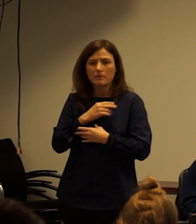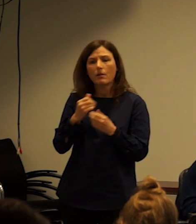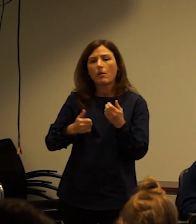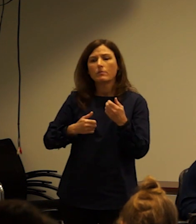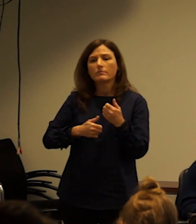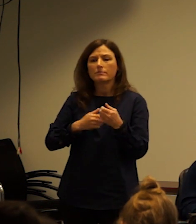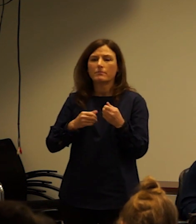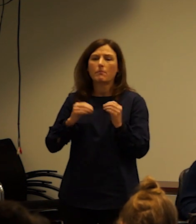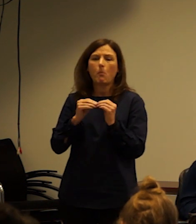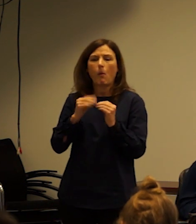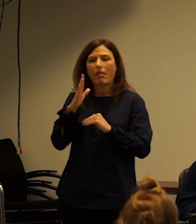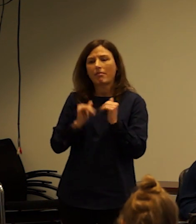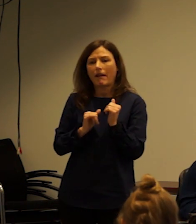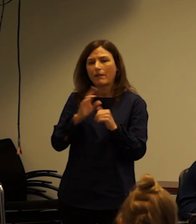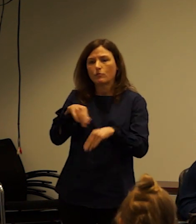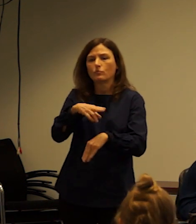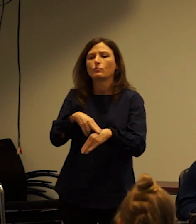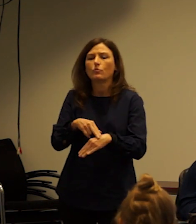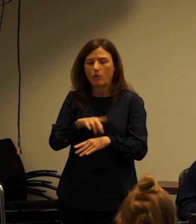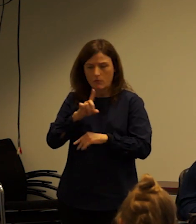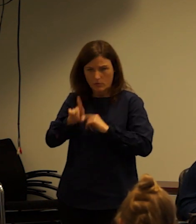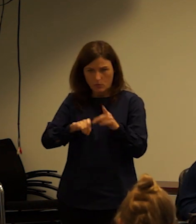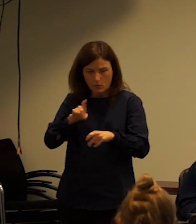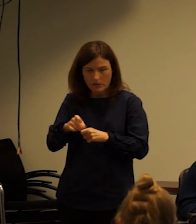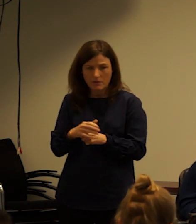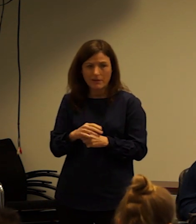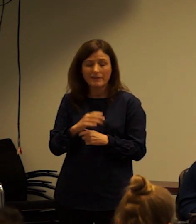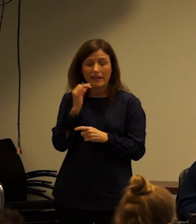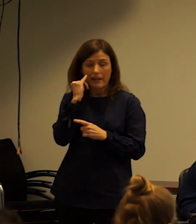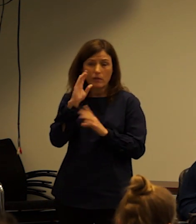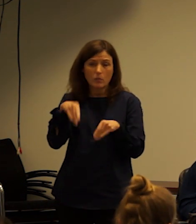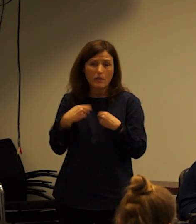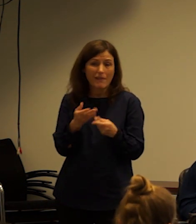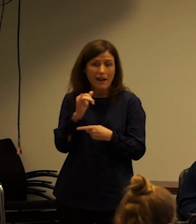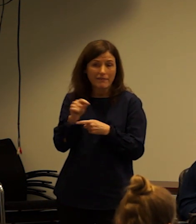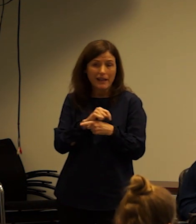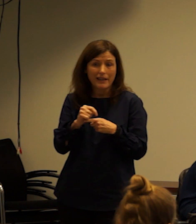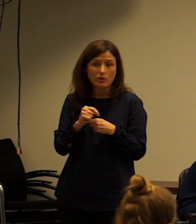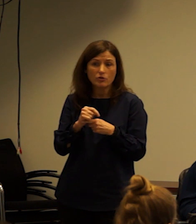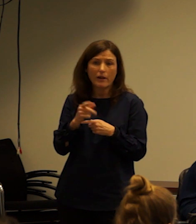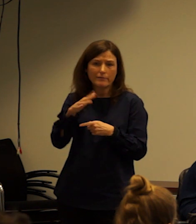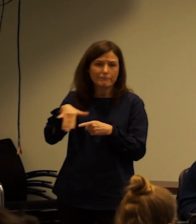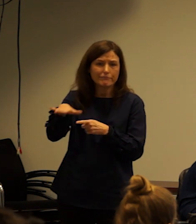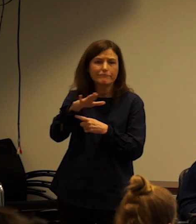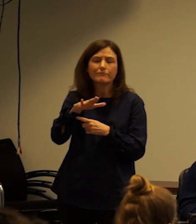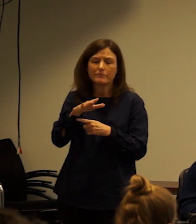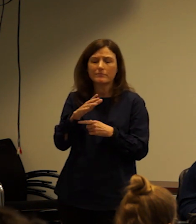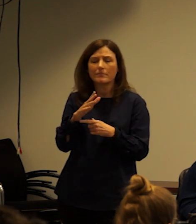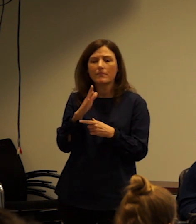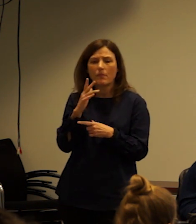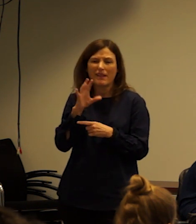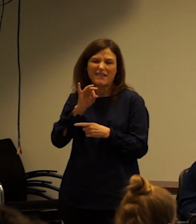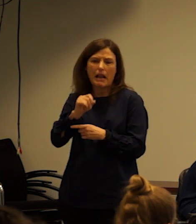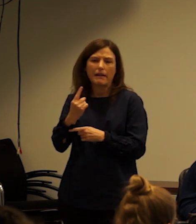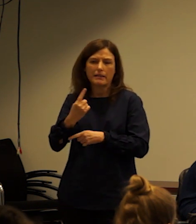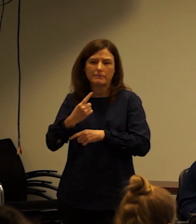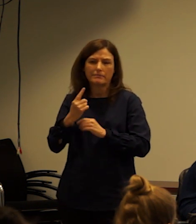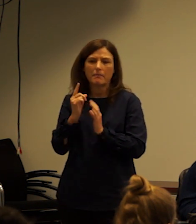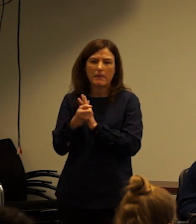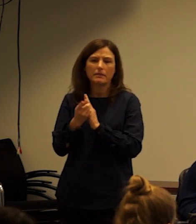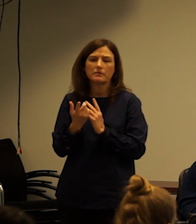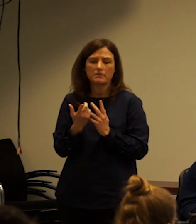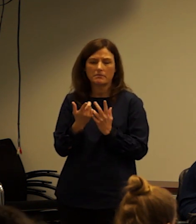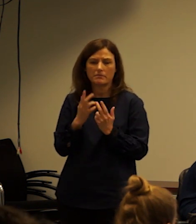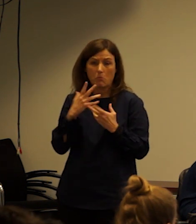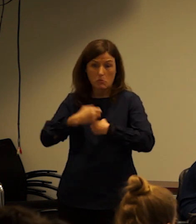Usually I think that if you're providing this training out there, it's going to take you about 90 minutes. And again, you can shorten it if you need to.